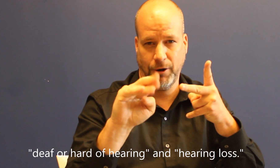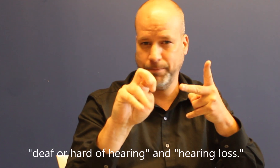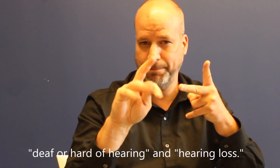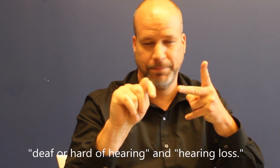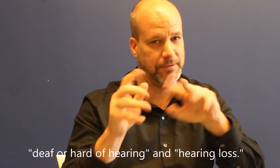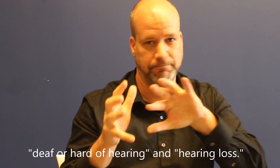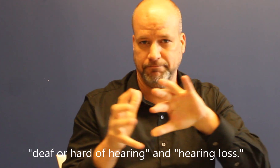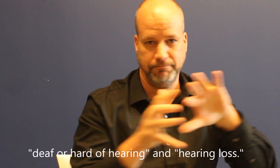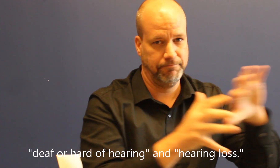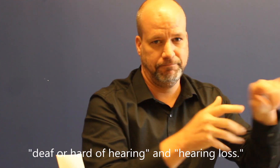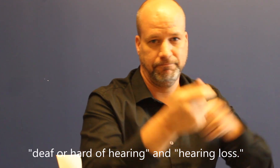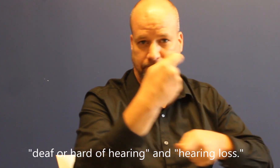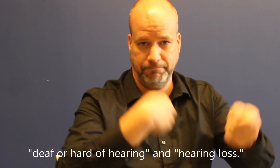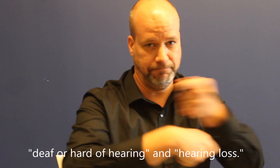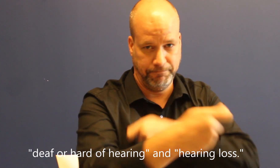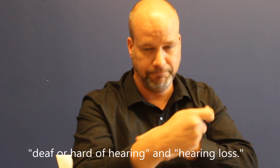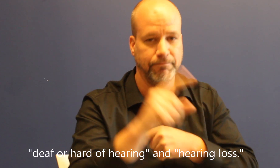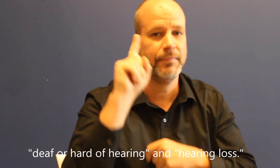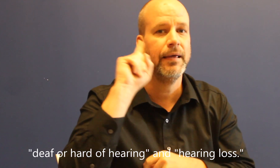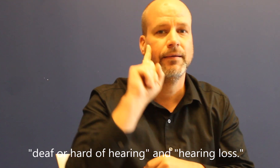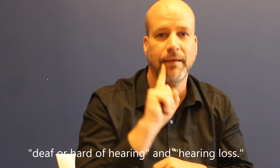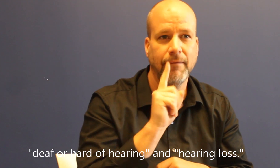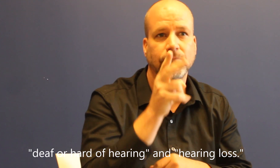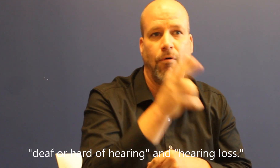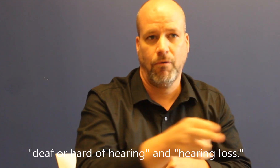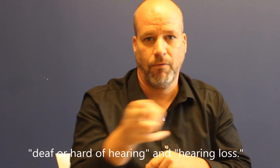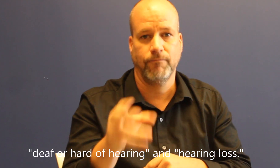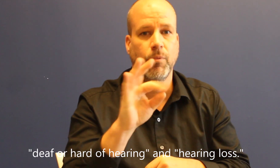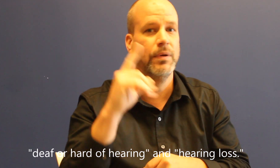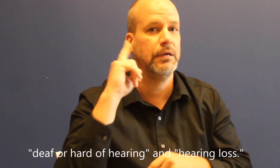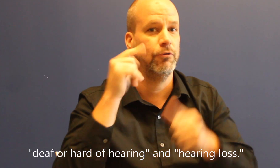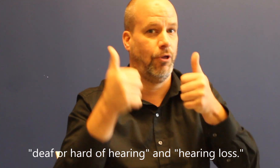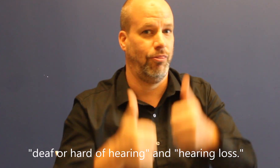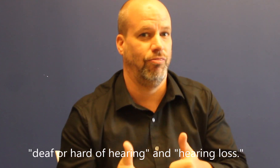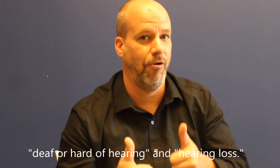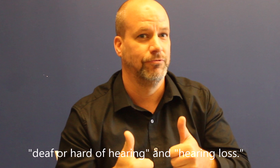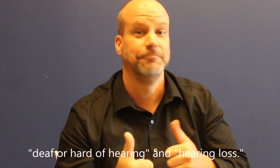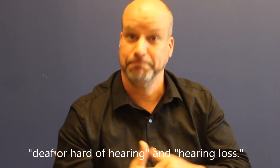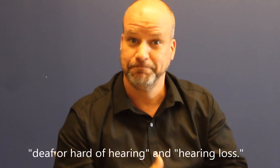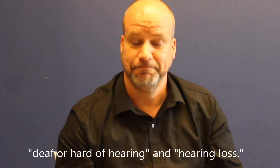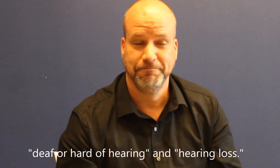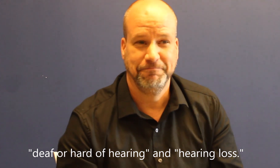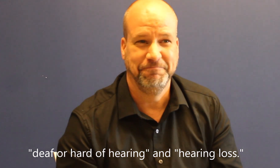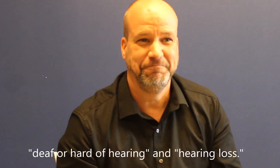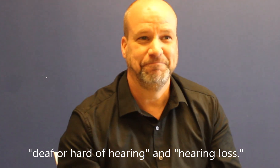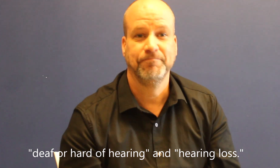to deaf or hard of hearing and hearing loss.